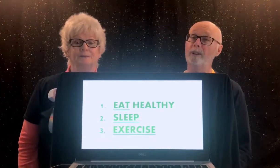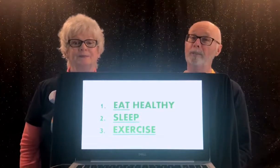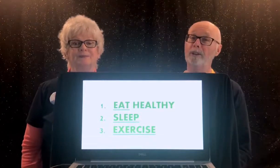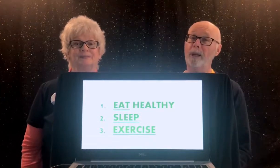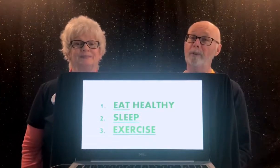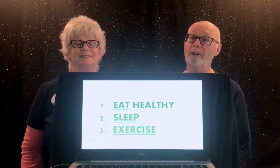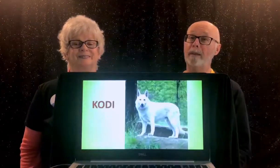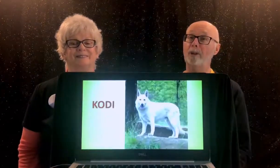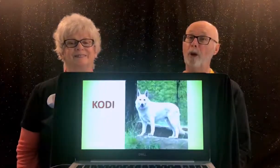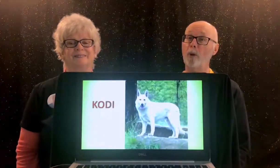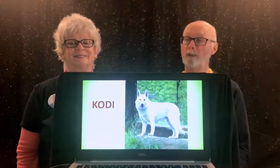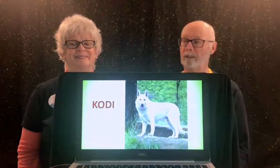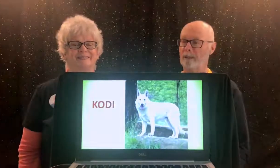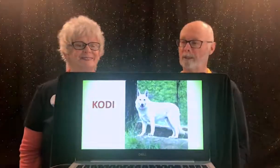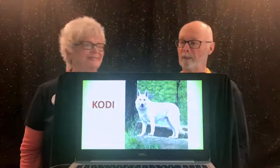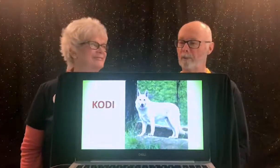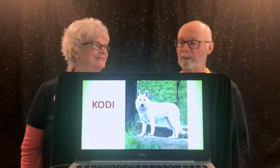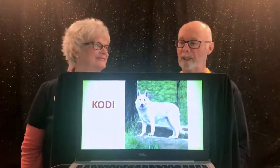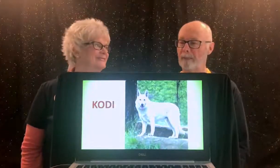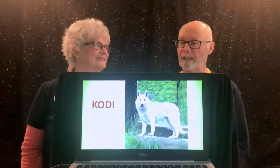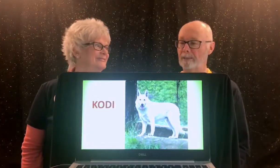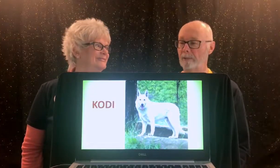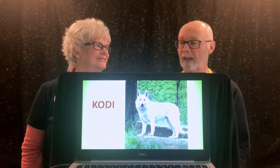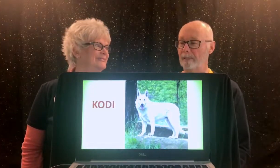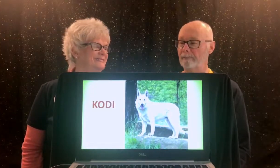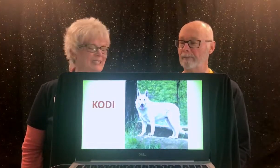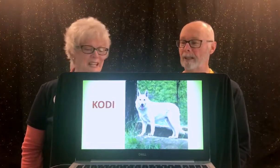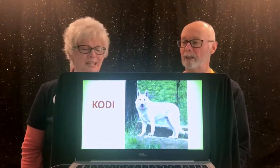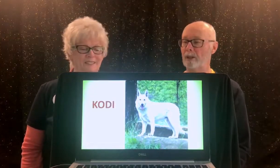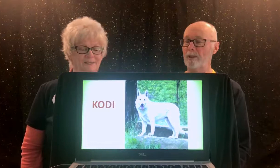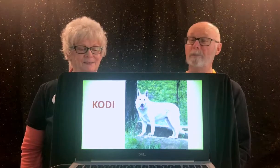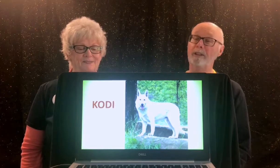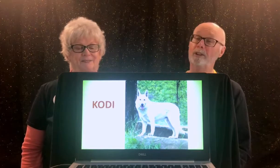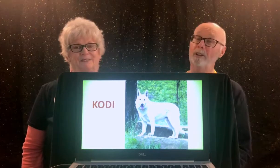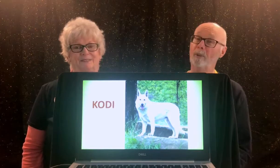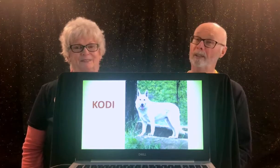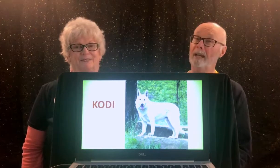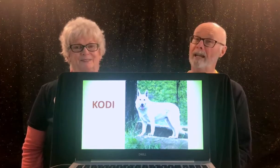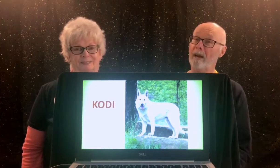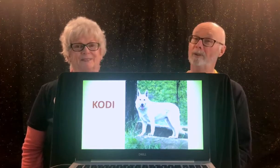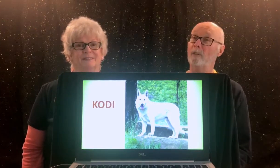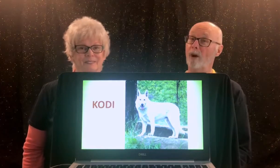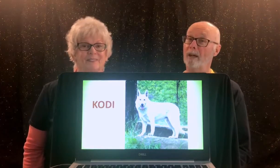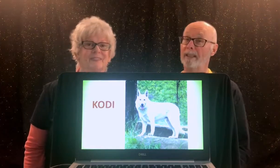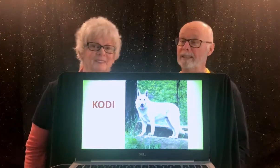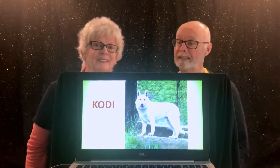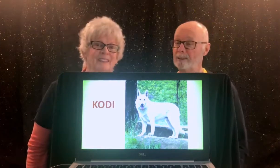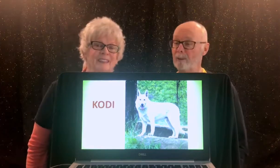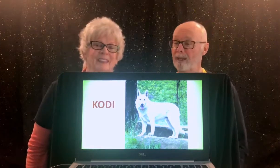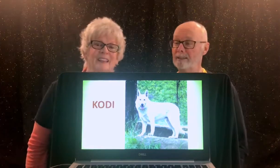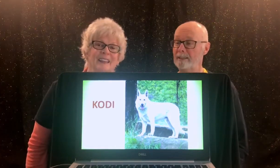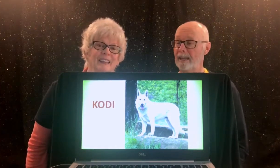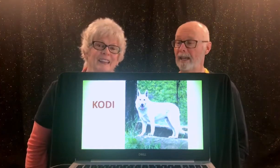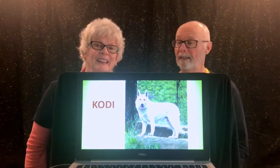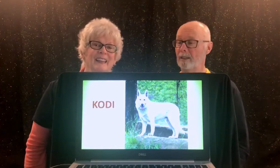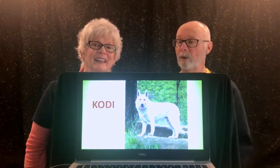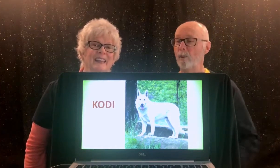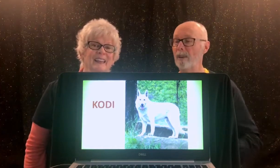German Shepherd named Cody when Jay passed away. Yeah. Cody made sure that we got out to walk at least twice a day, whether